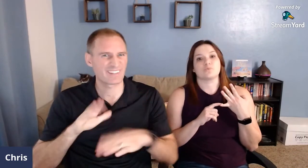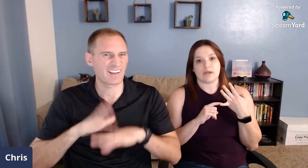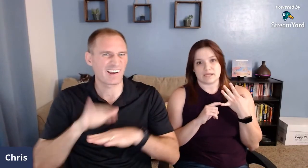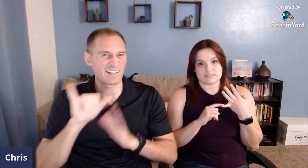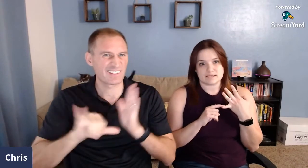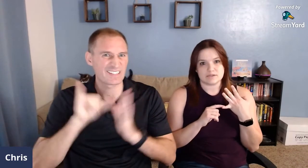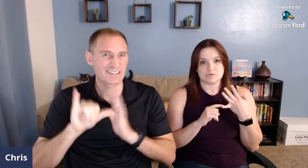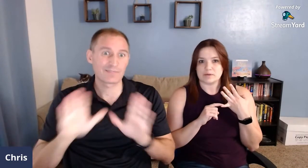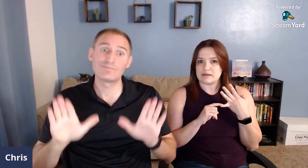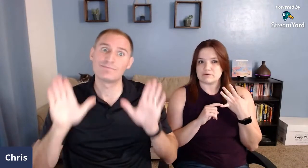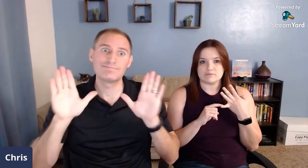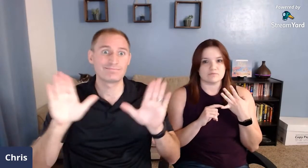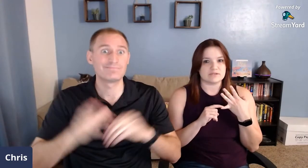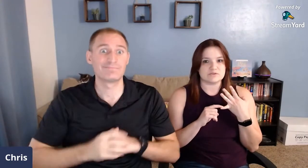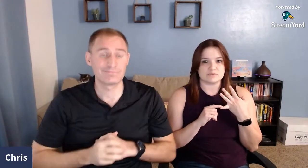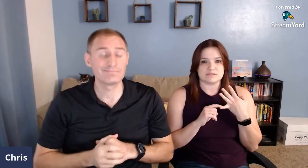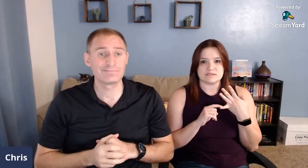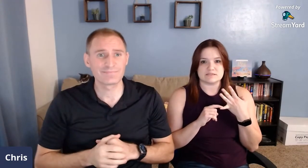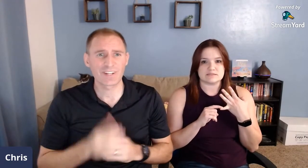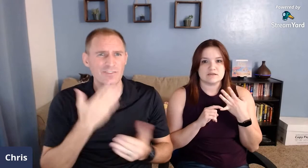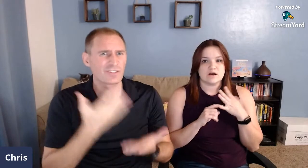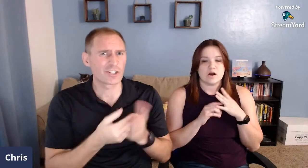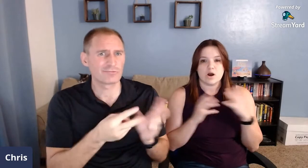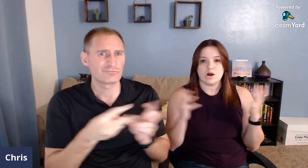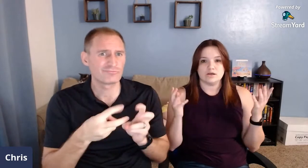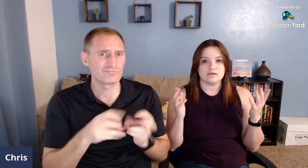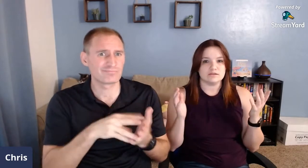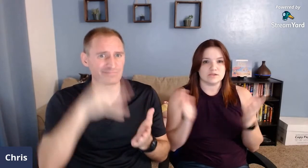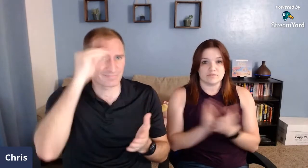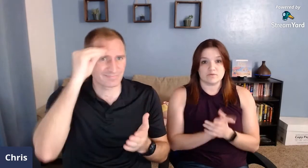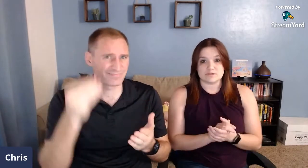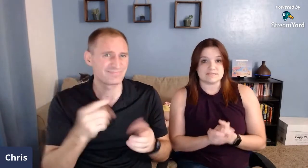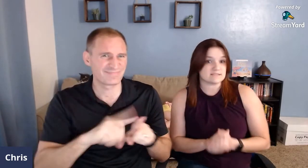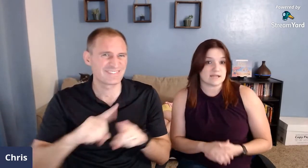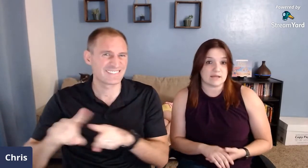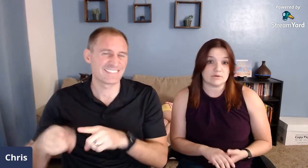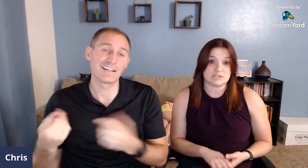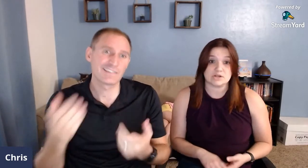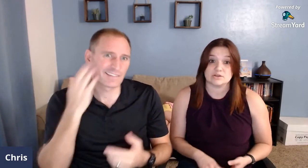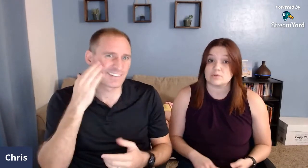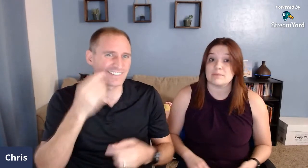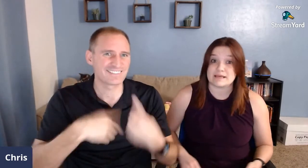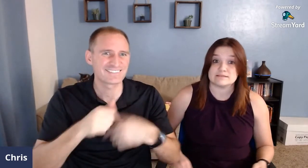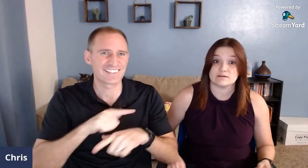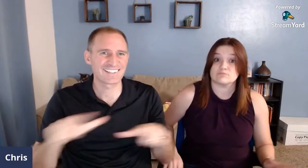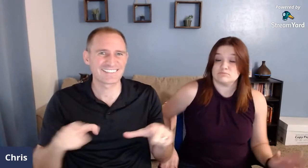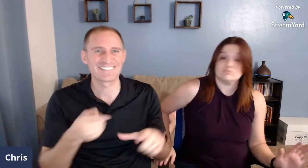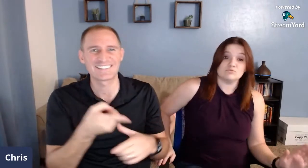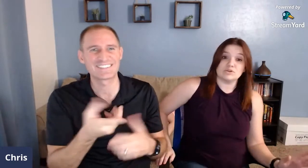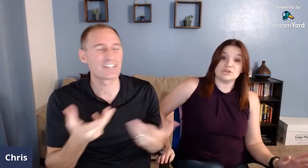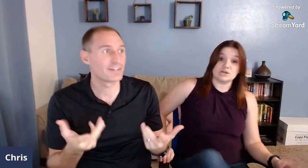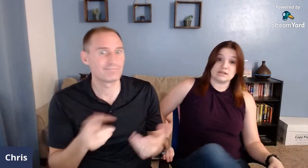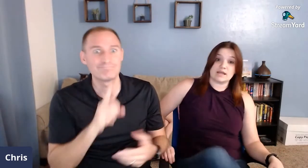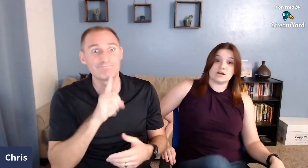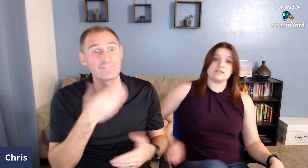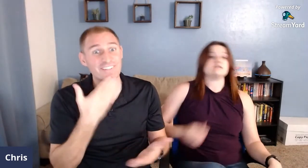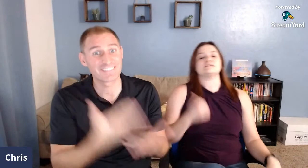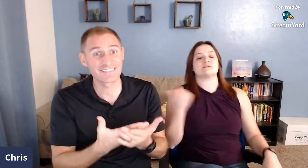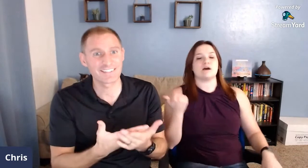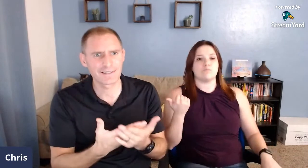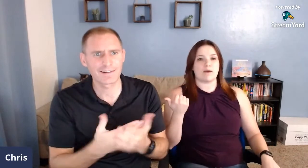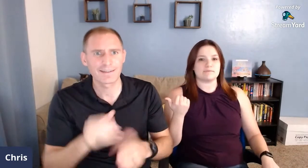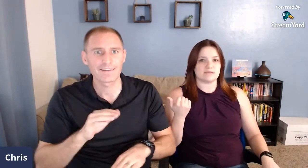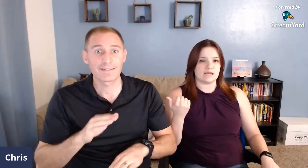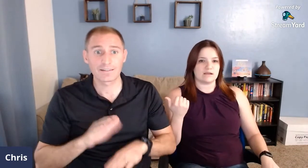They're great resources. All, you know, of course, in sign language, they're really good. And on